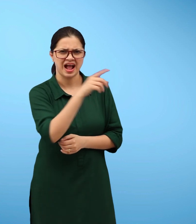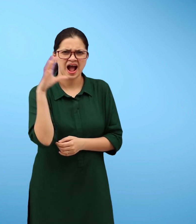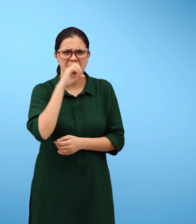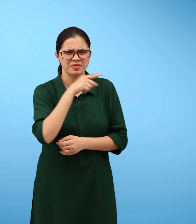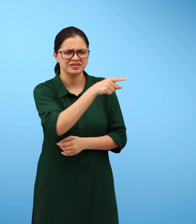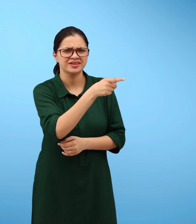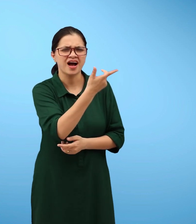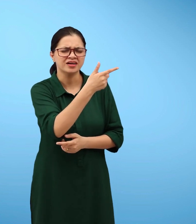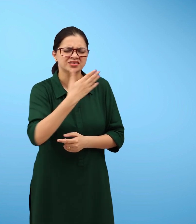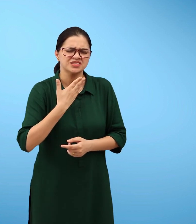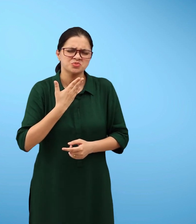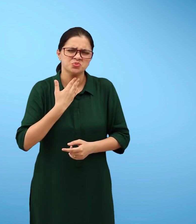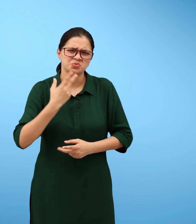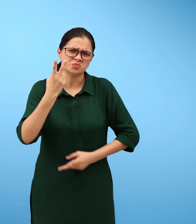Which were very sweet.